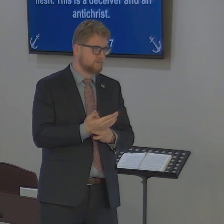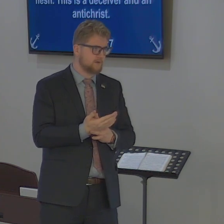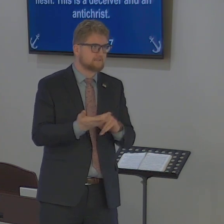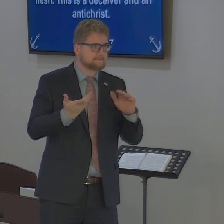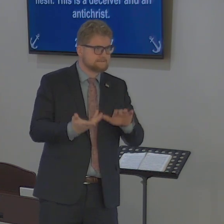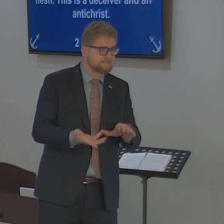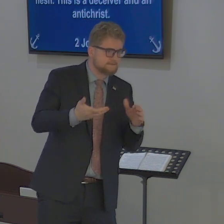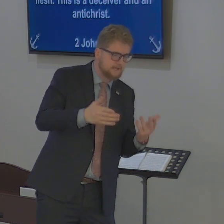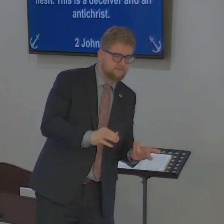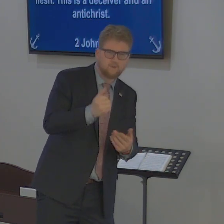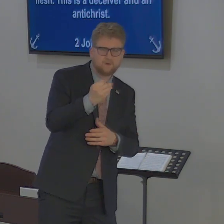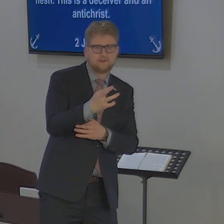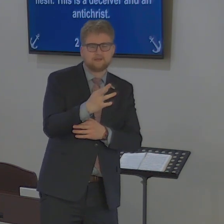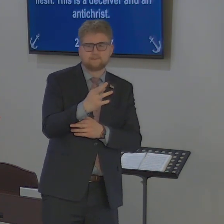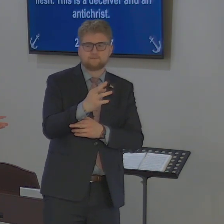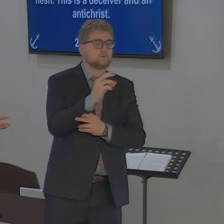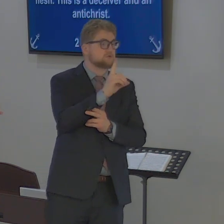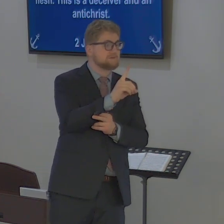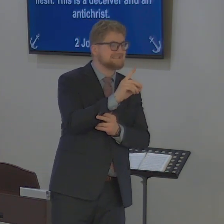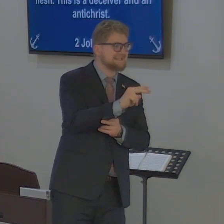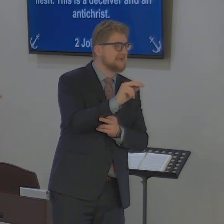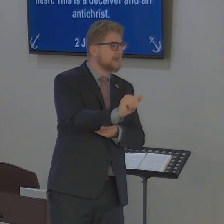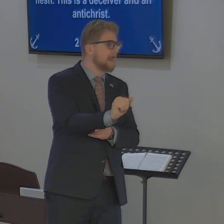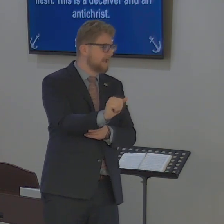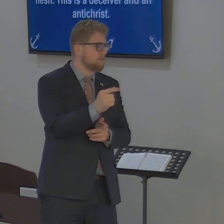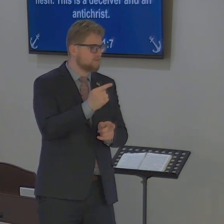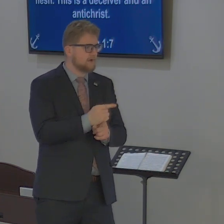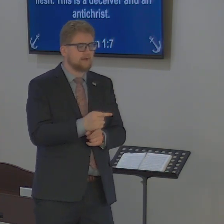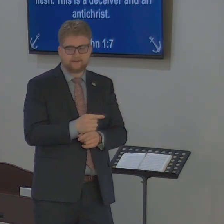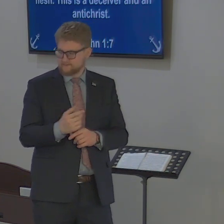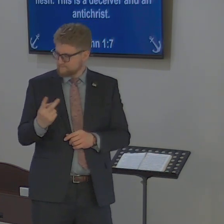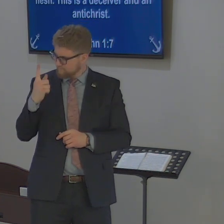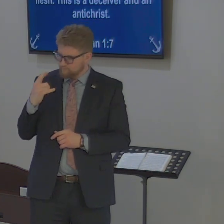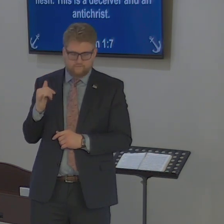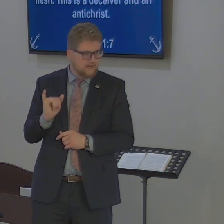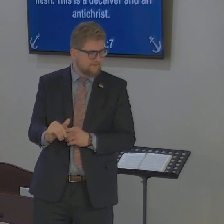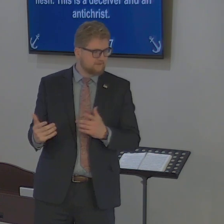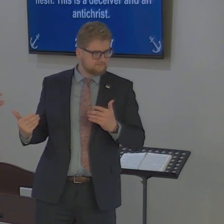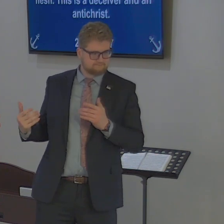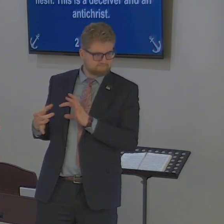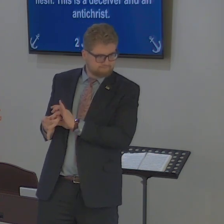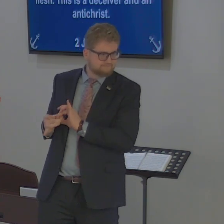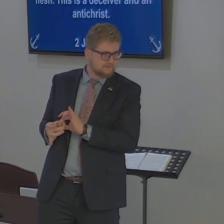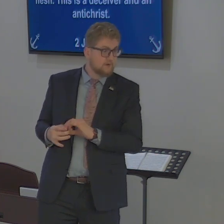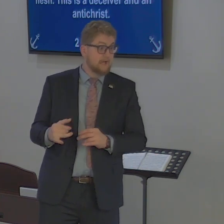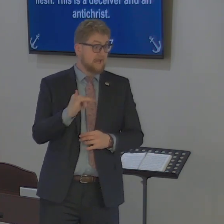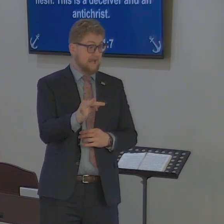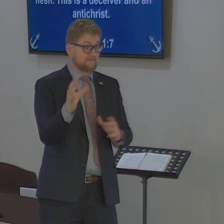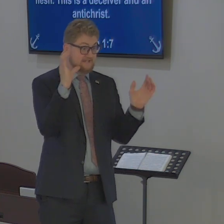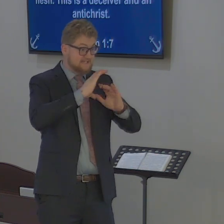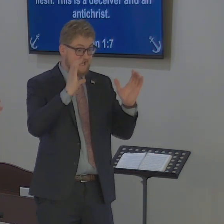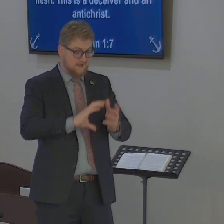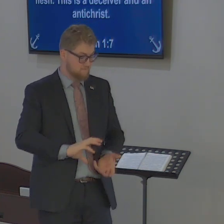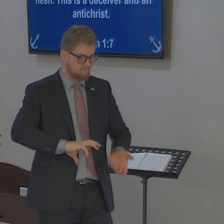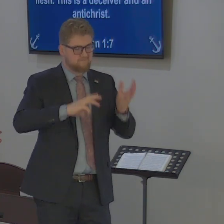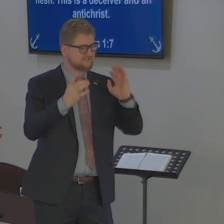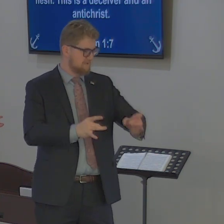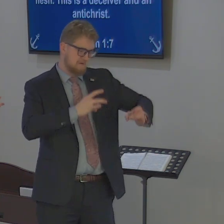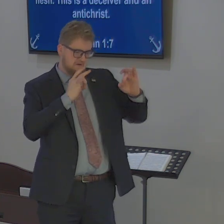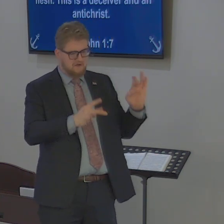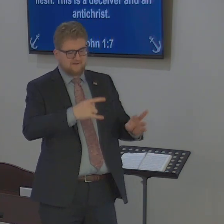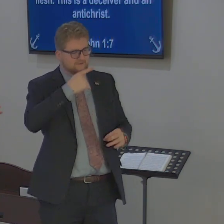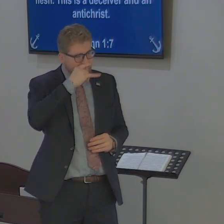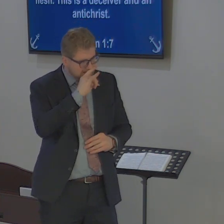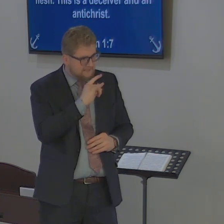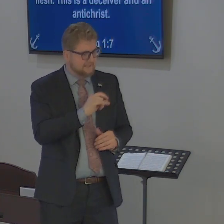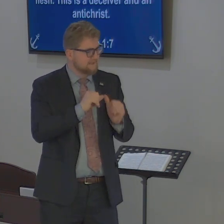it, the DNA from me and my child is forever there. No matter if Caden messes up, And he's the sorriest kid in the world.